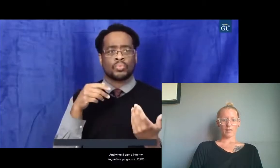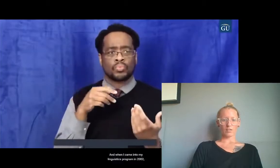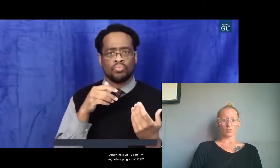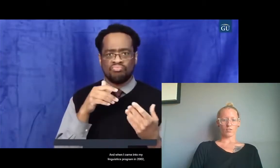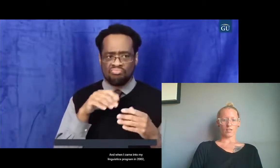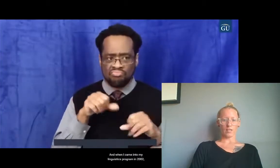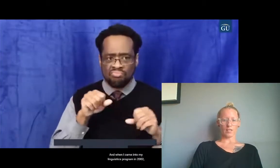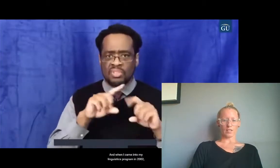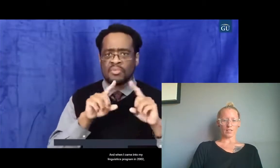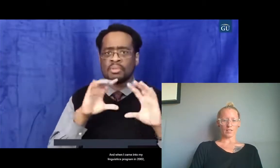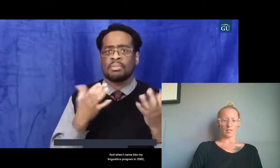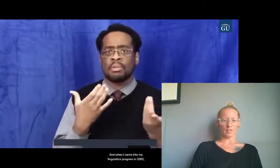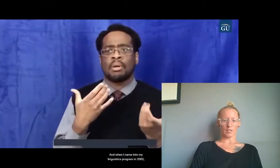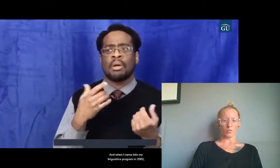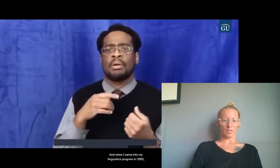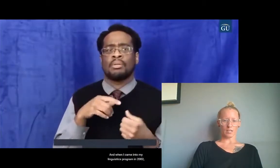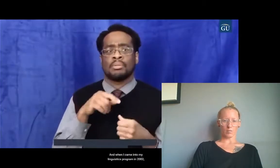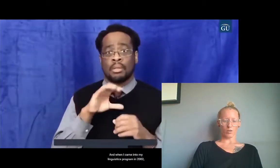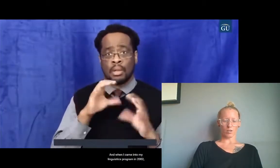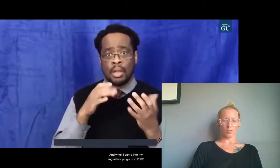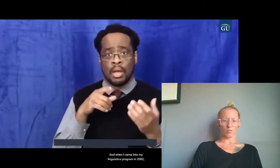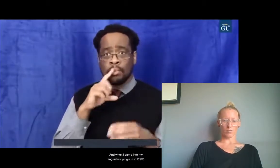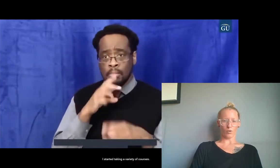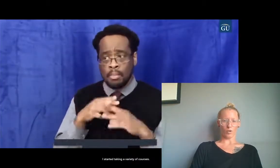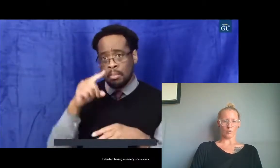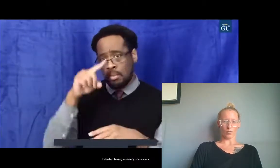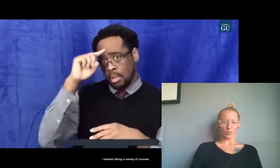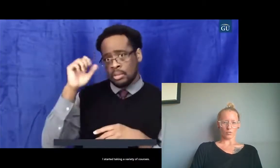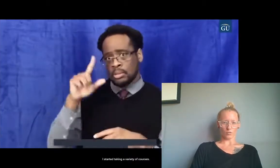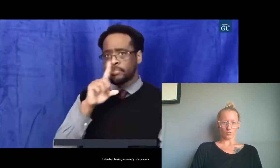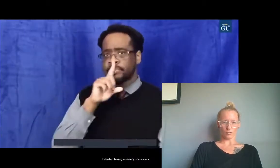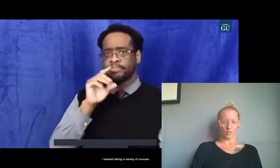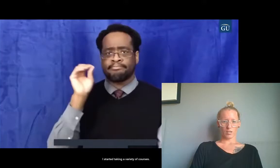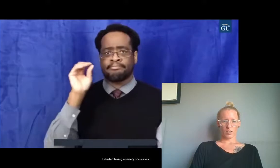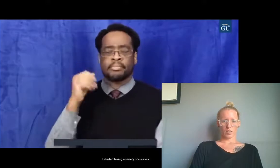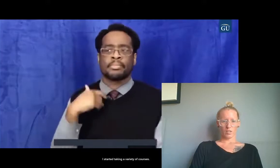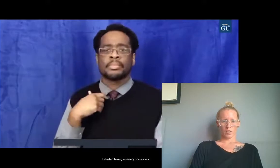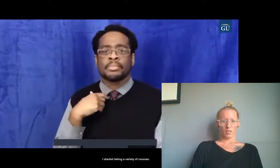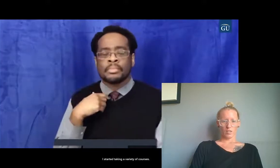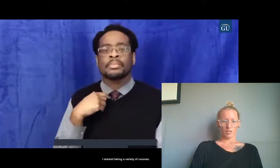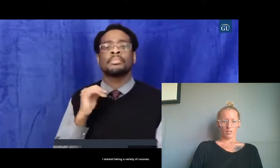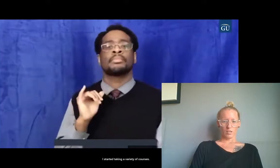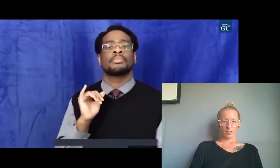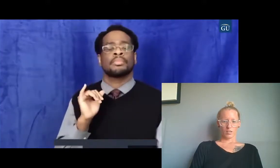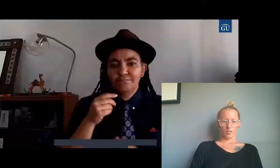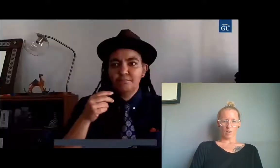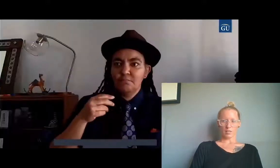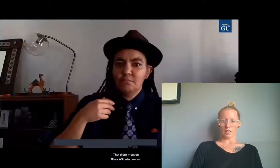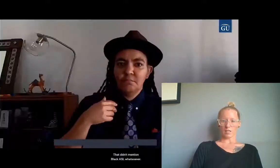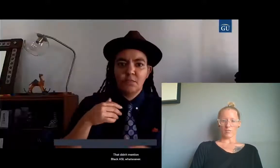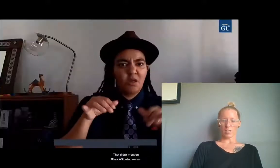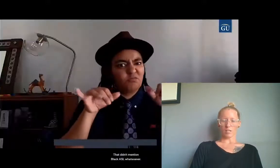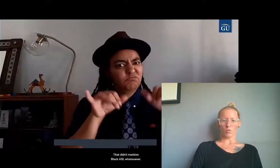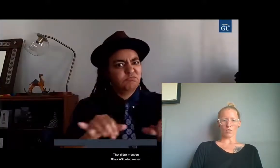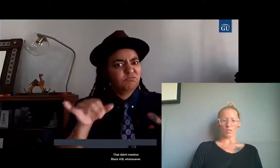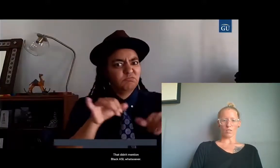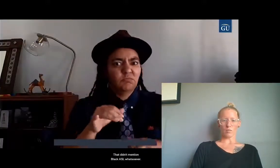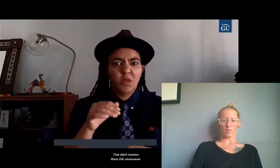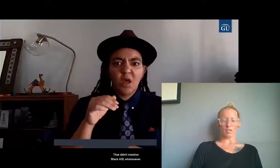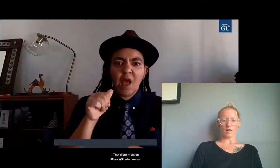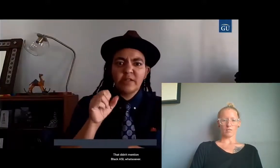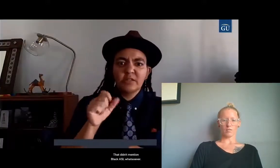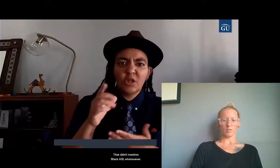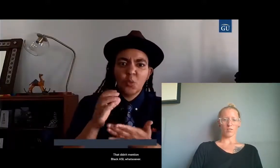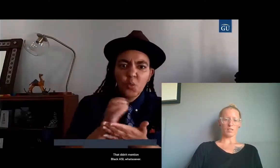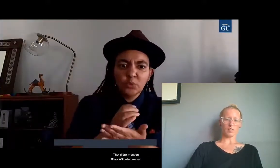When I entered an linguistics program in 2002, I was taking a variety of courses